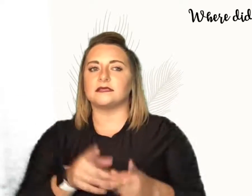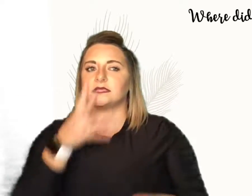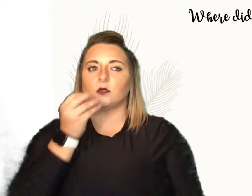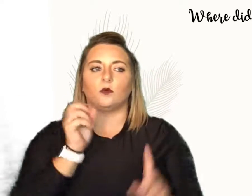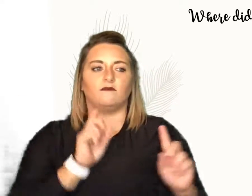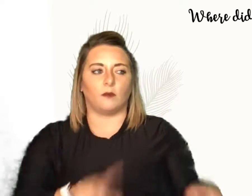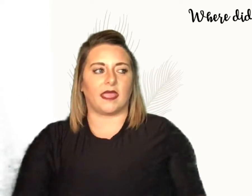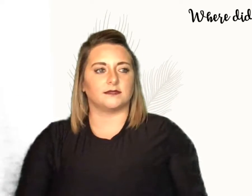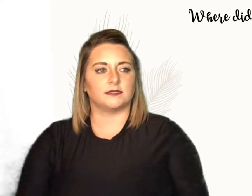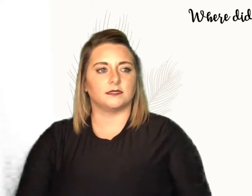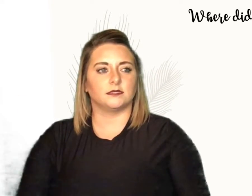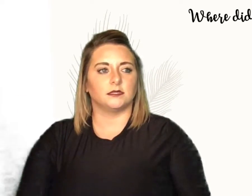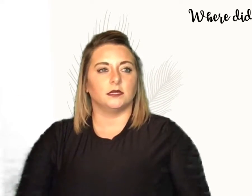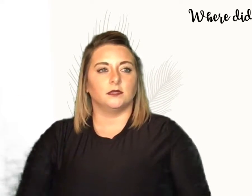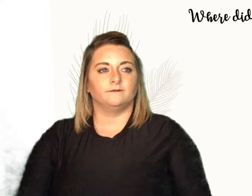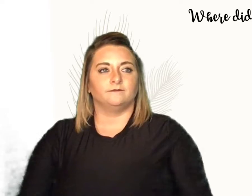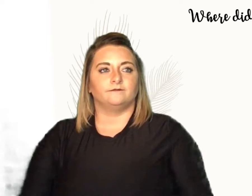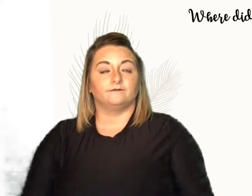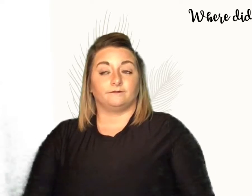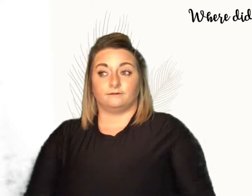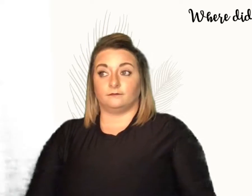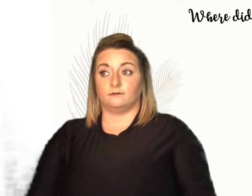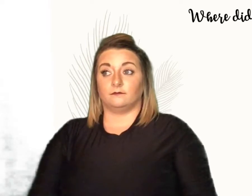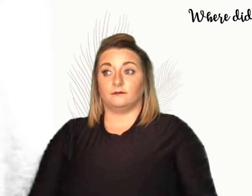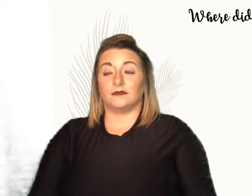one place that the wolf went.